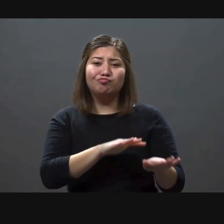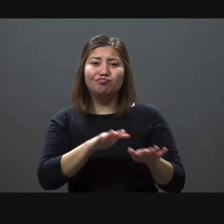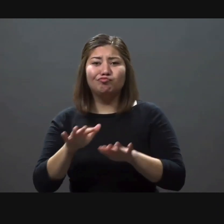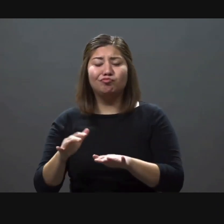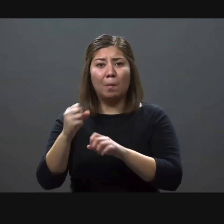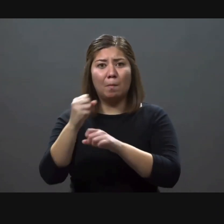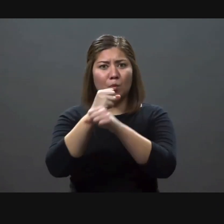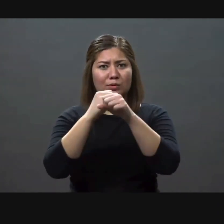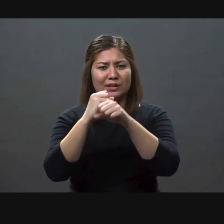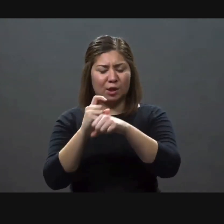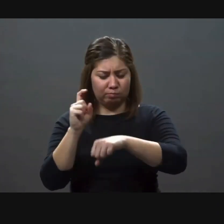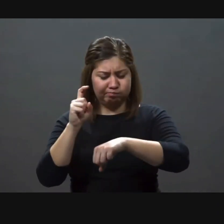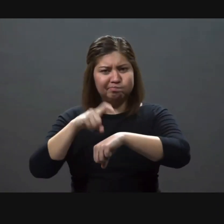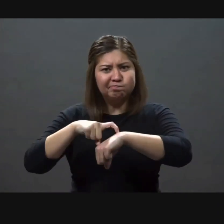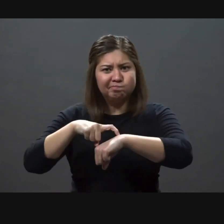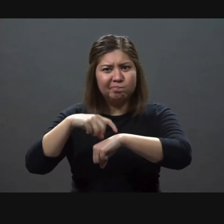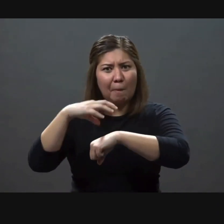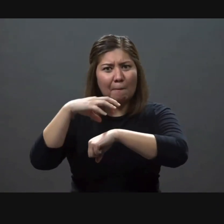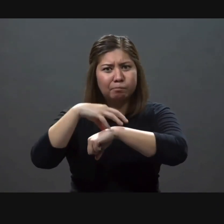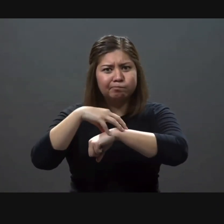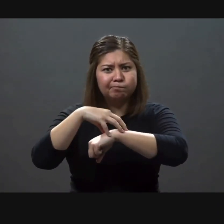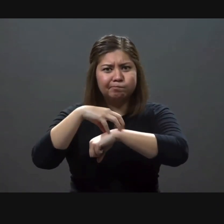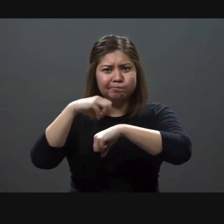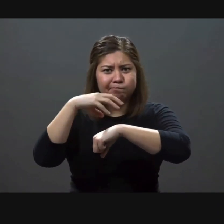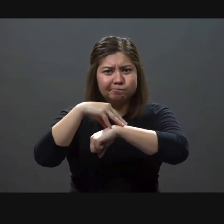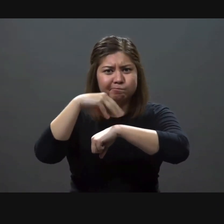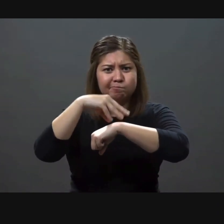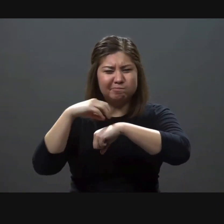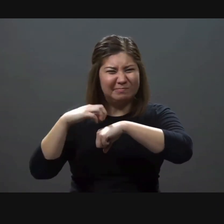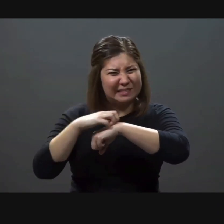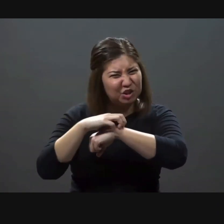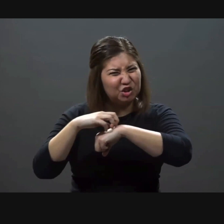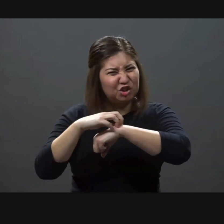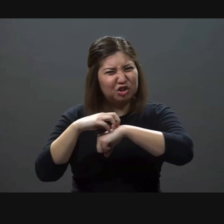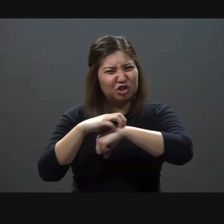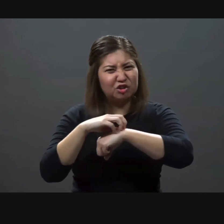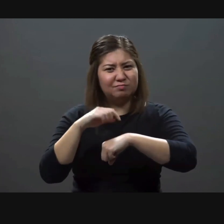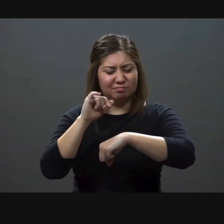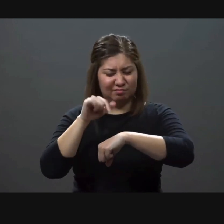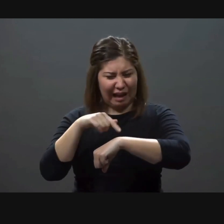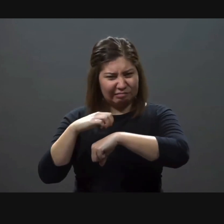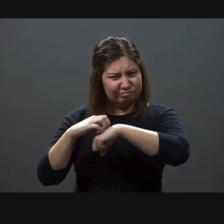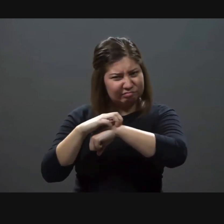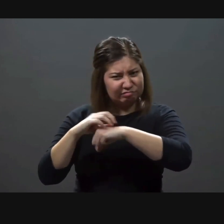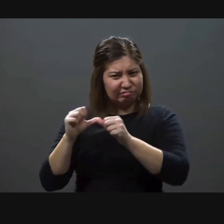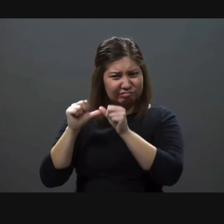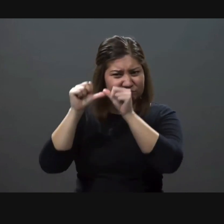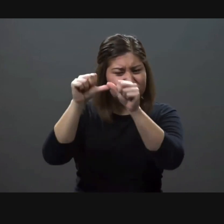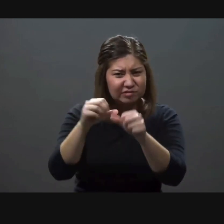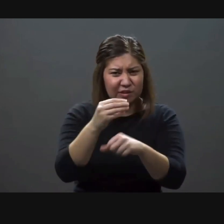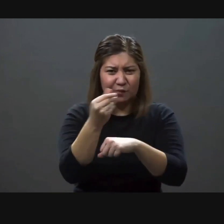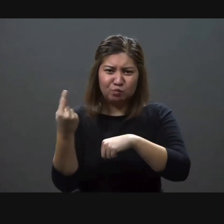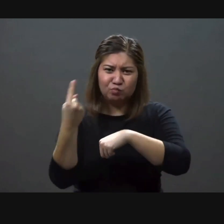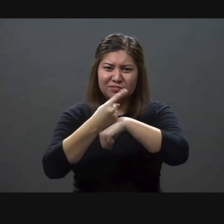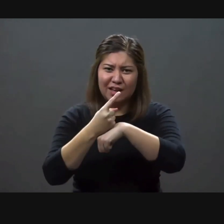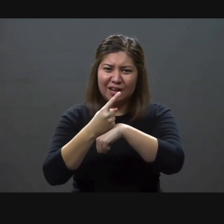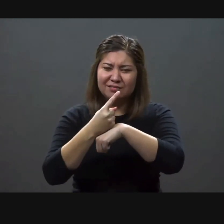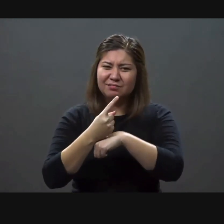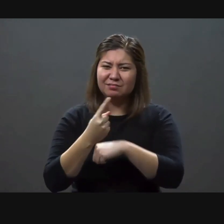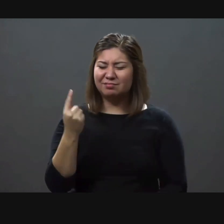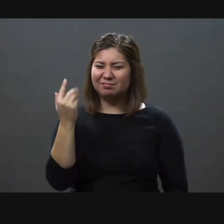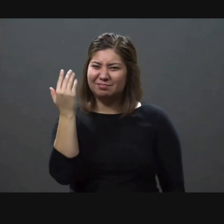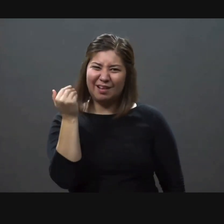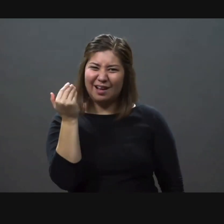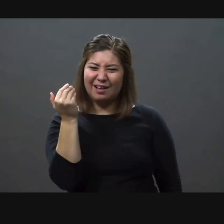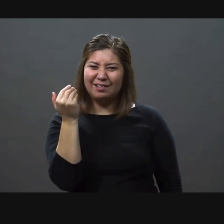doing a lot of things differently. And you'll notice that we are very stiff in our signing. We're focusing on